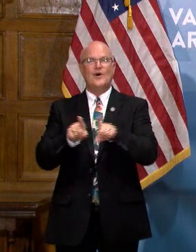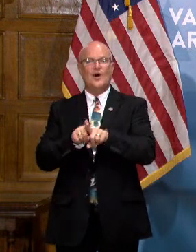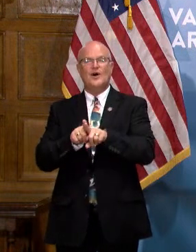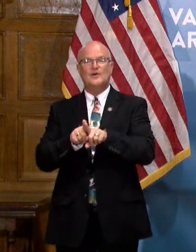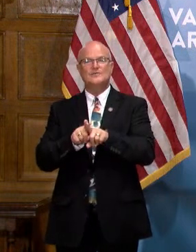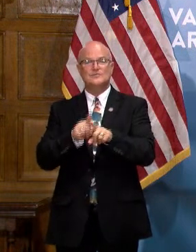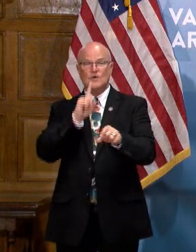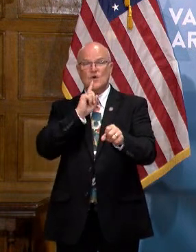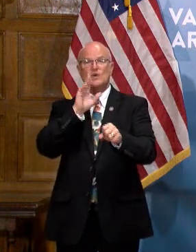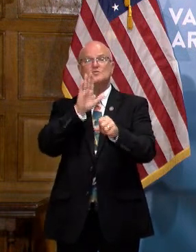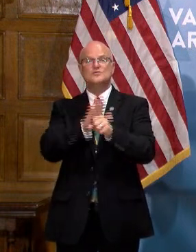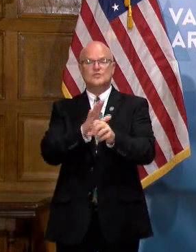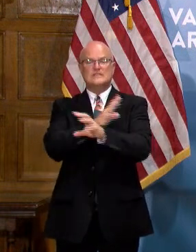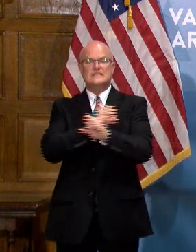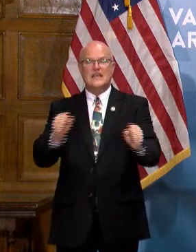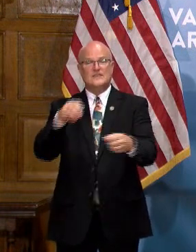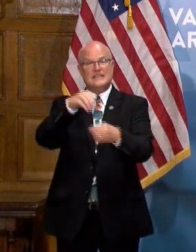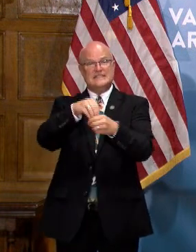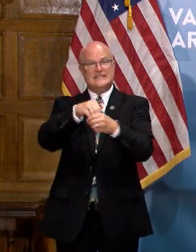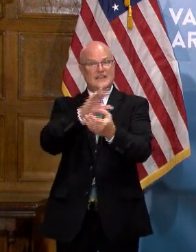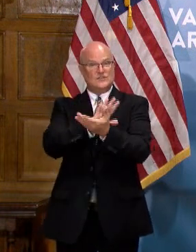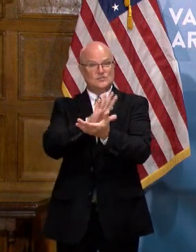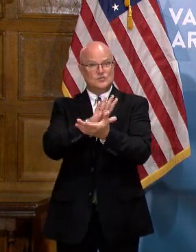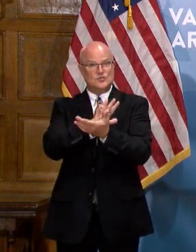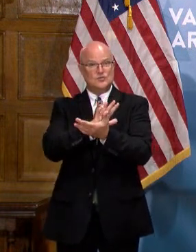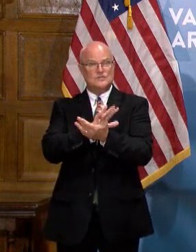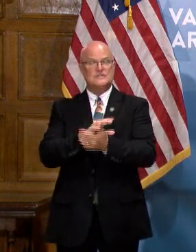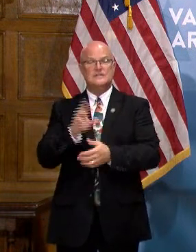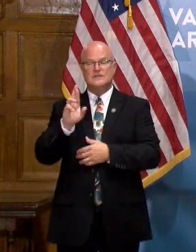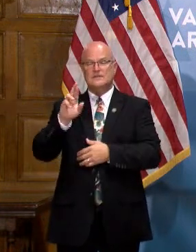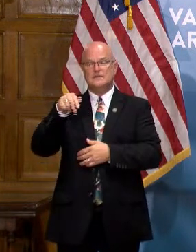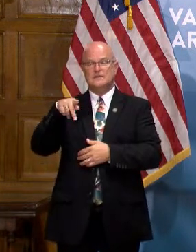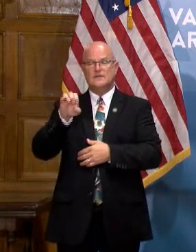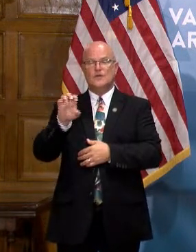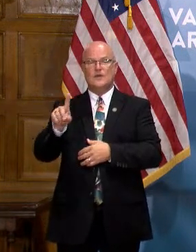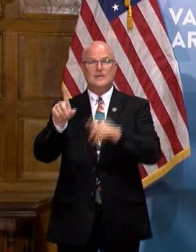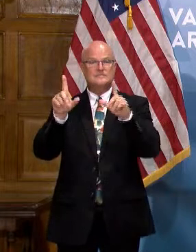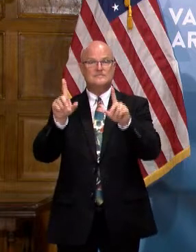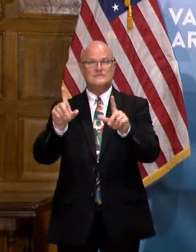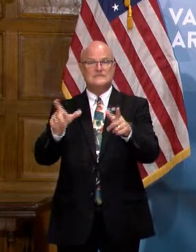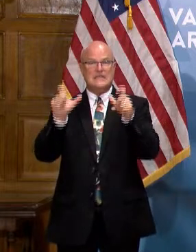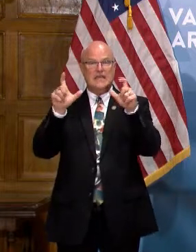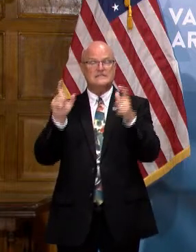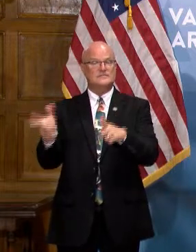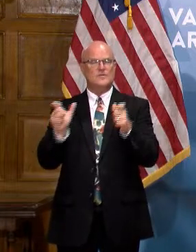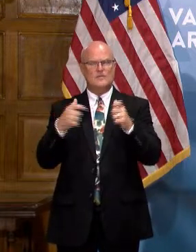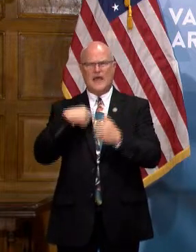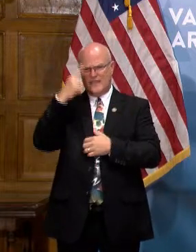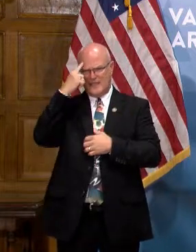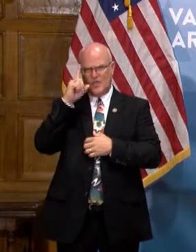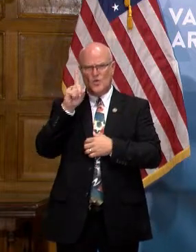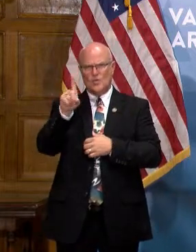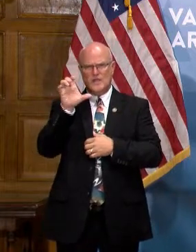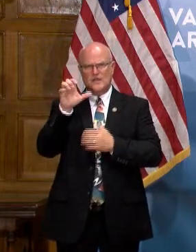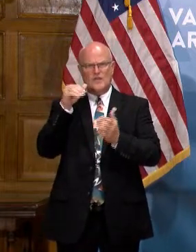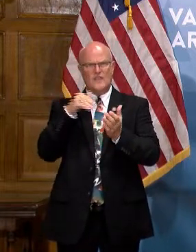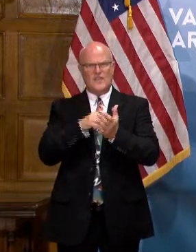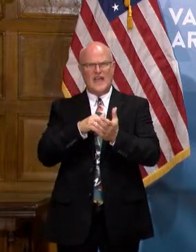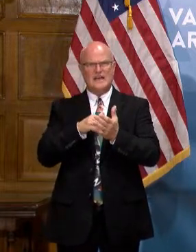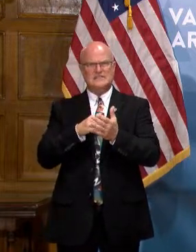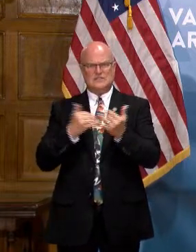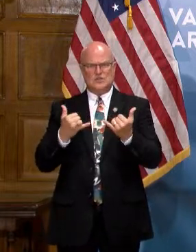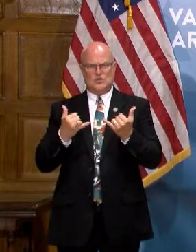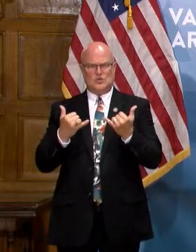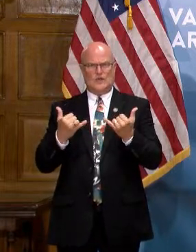also assure safety in the schools. The rapid test, we have, I believe, 100,000 of those in our